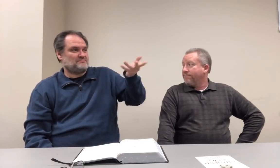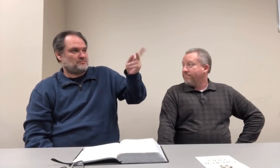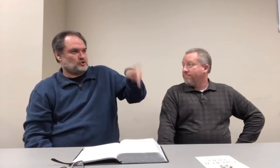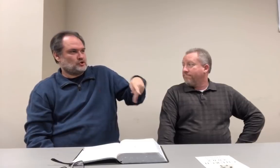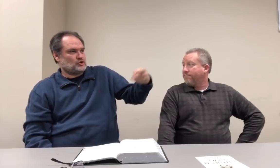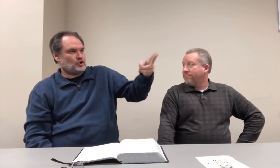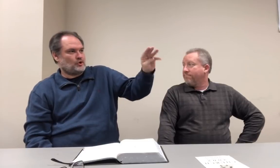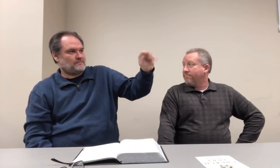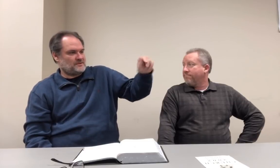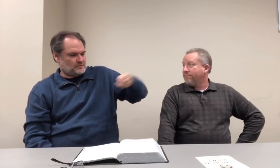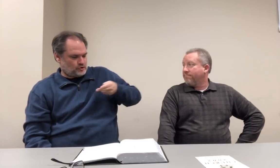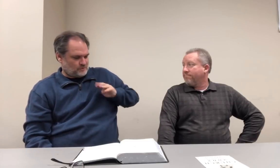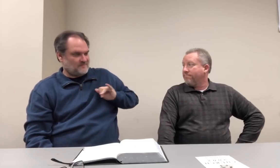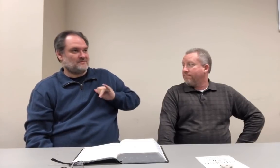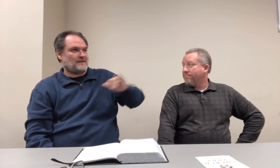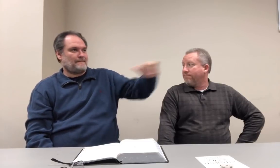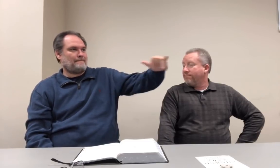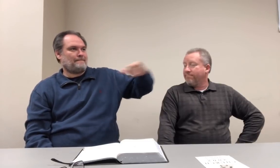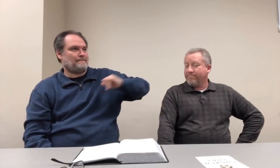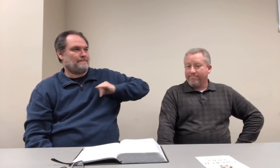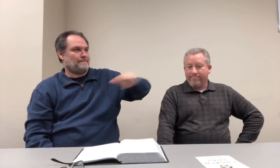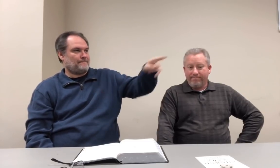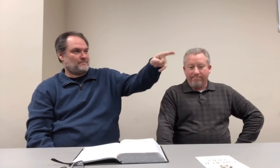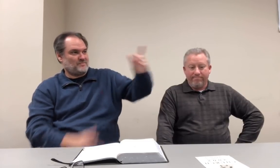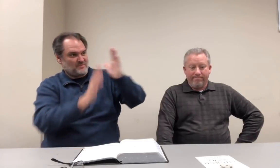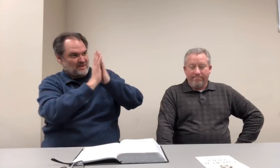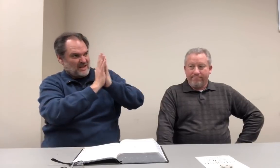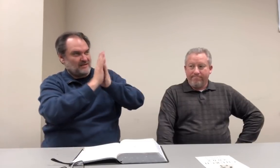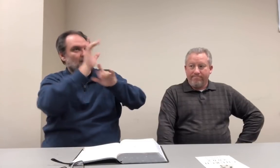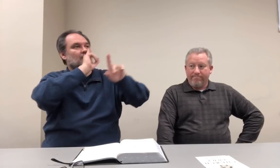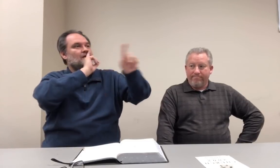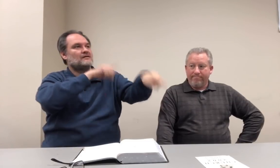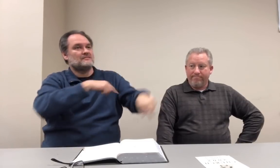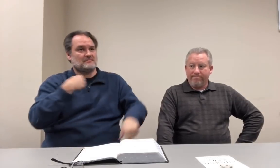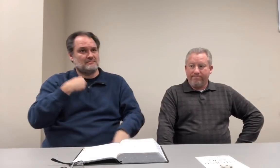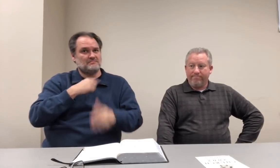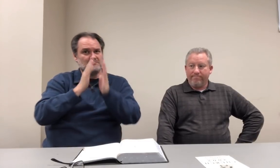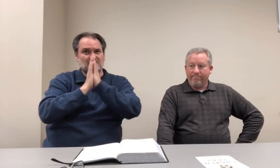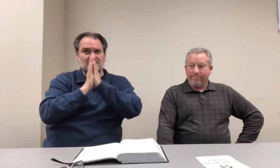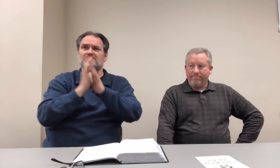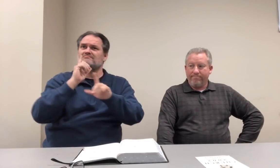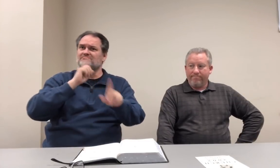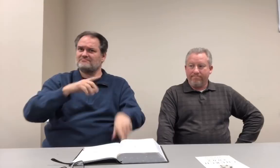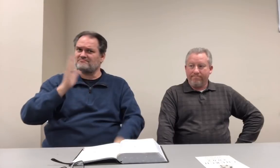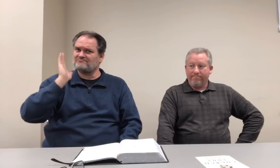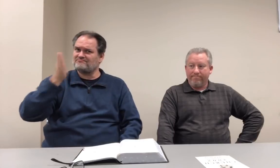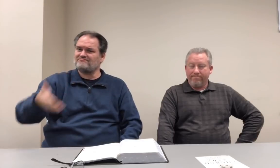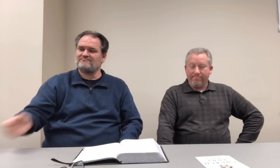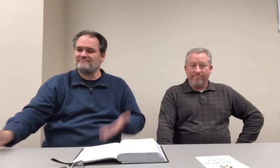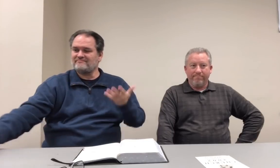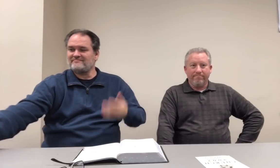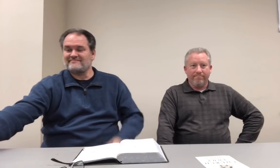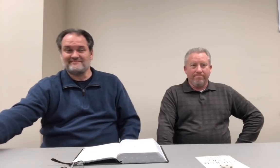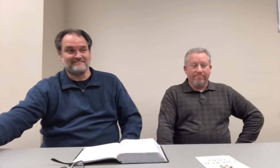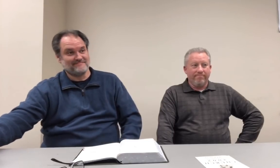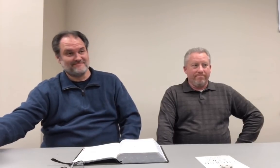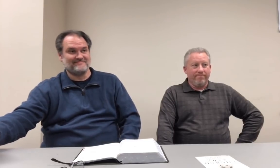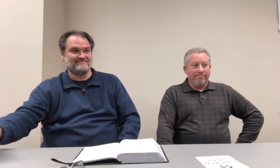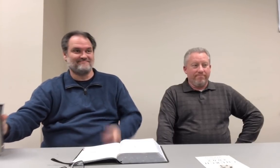not dependent on anything he made or us to be those things. He's outside of us. He's fully dependent in himself. So God